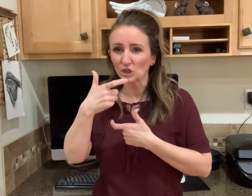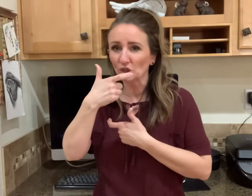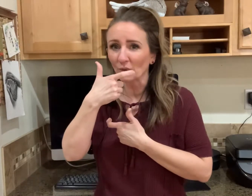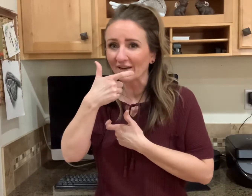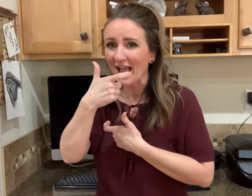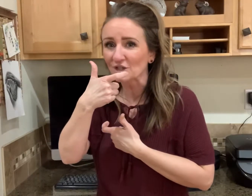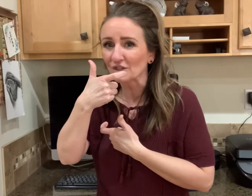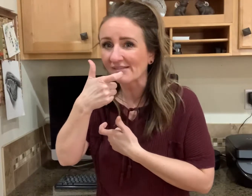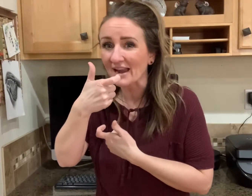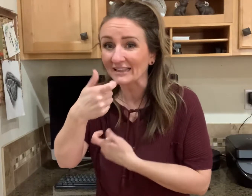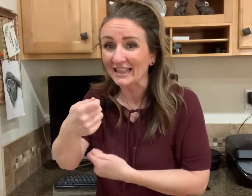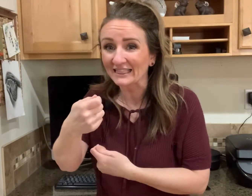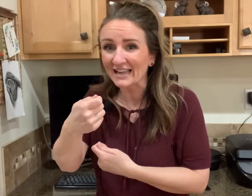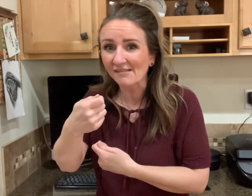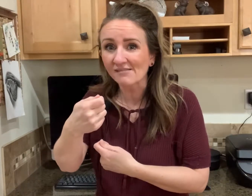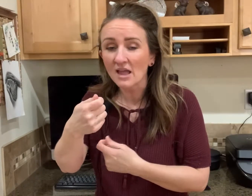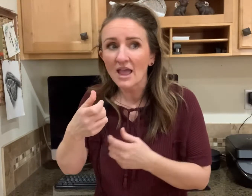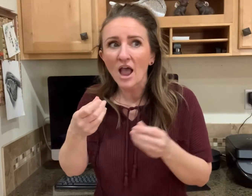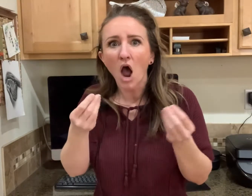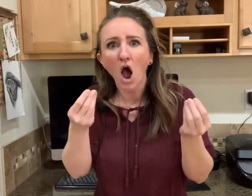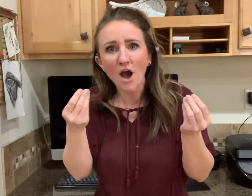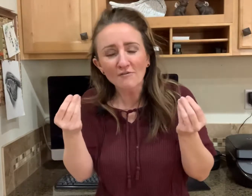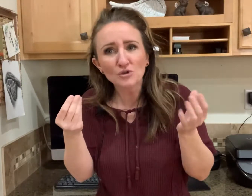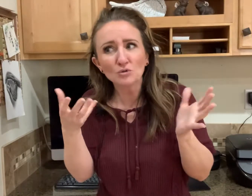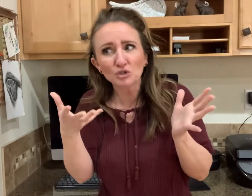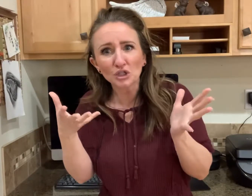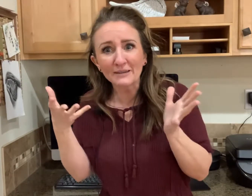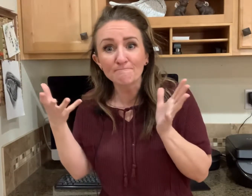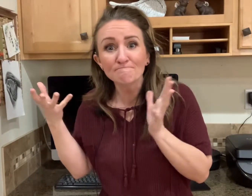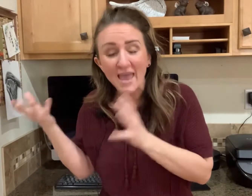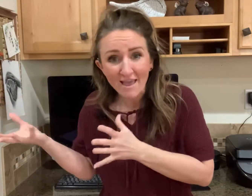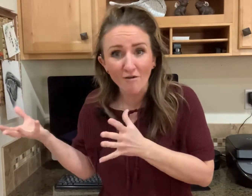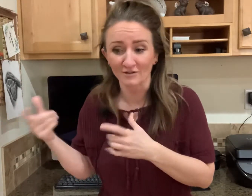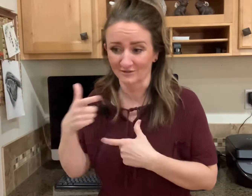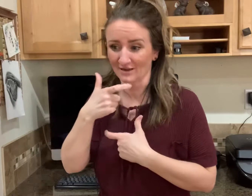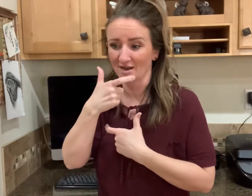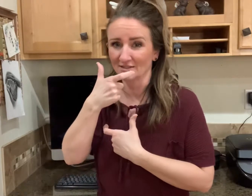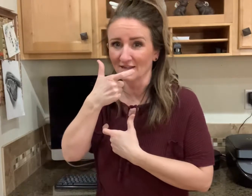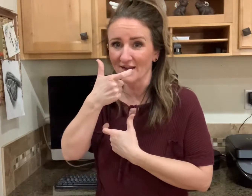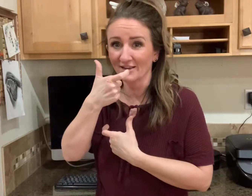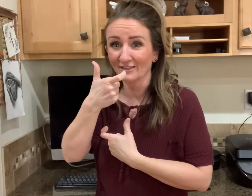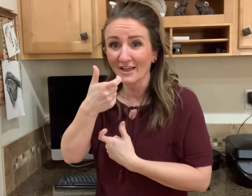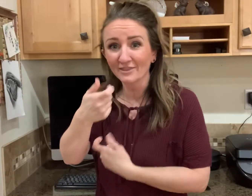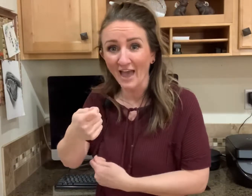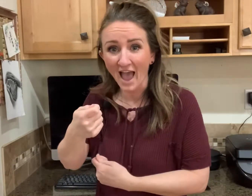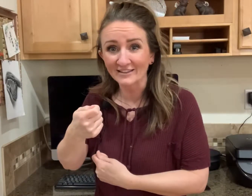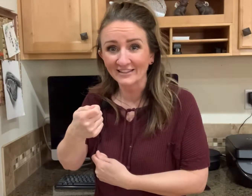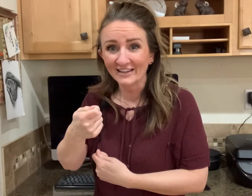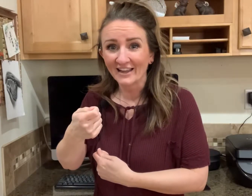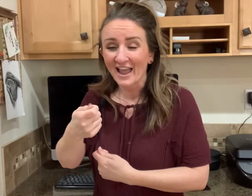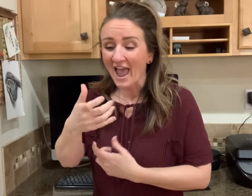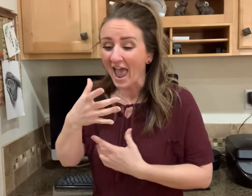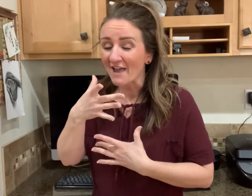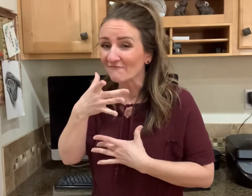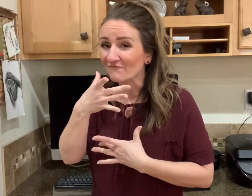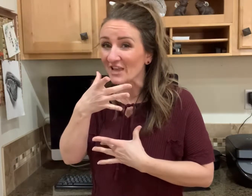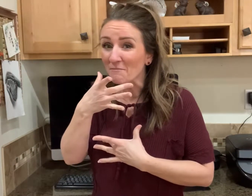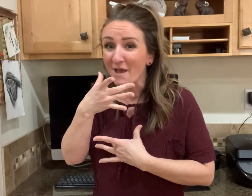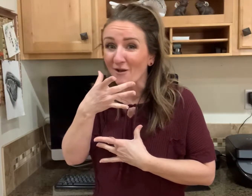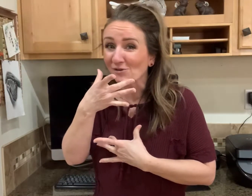it, actually sign it like this. Usually males tend to sign it like that, and females tend